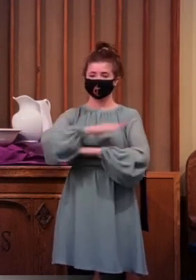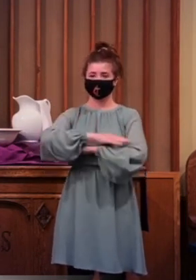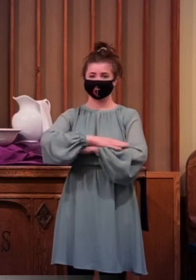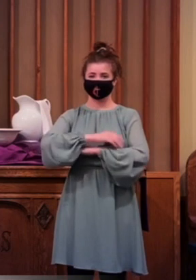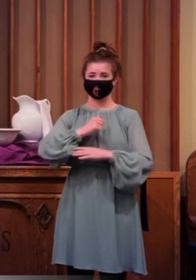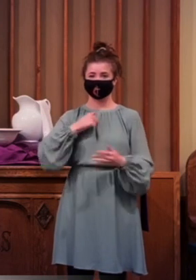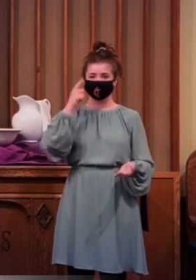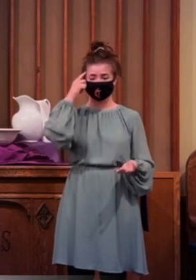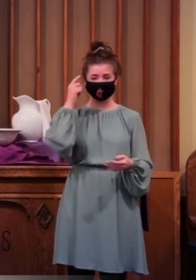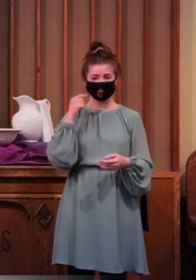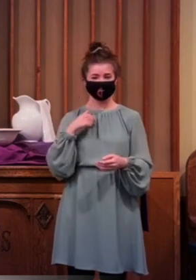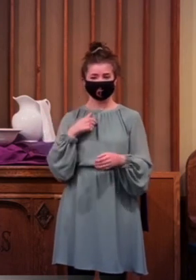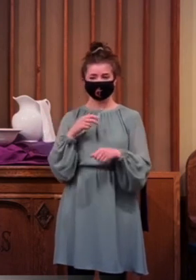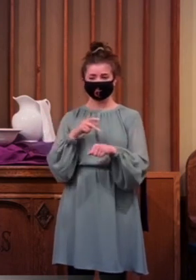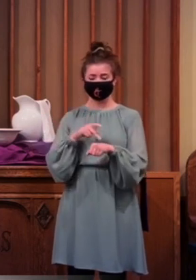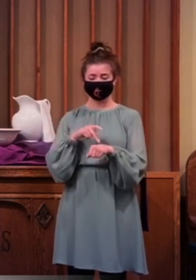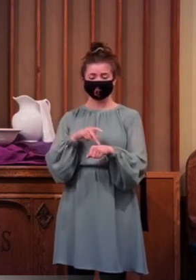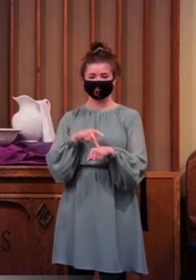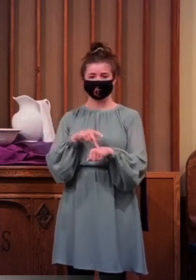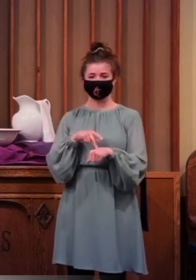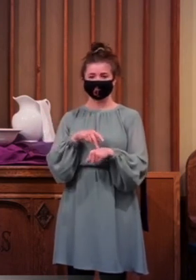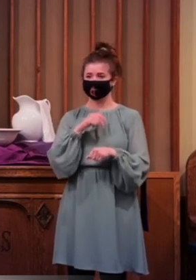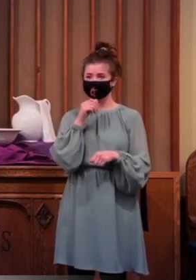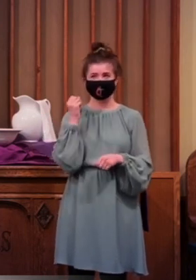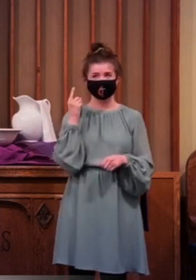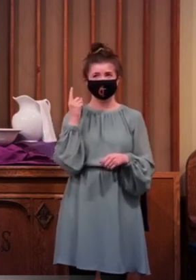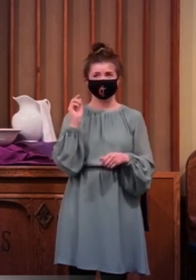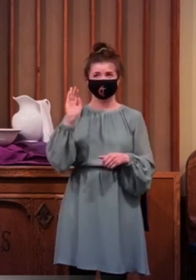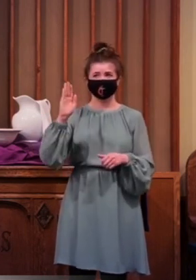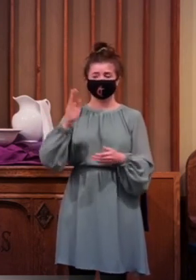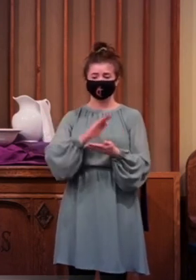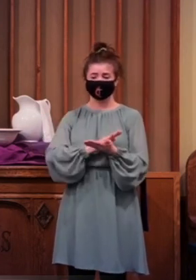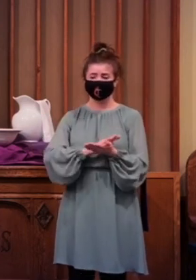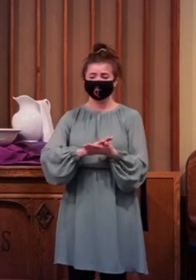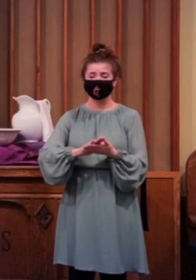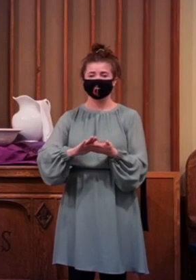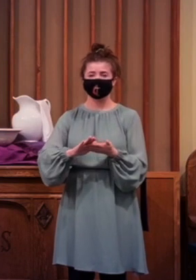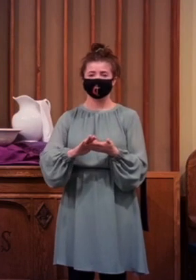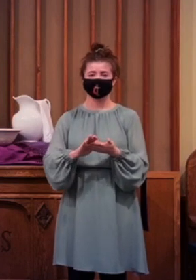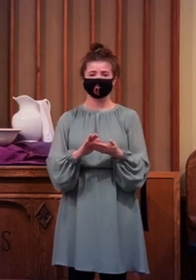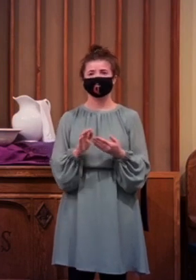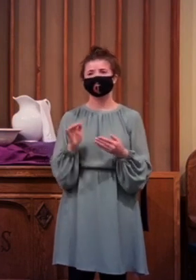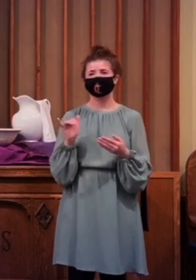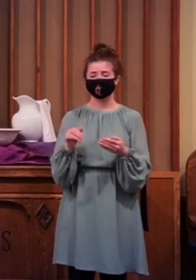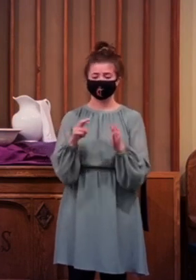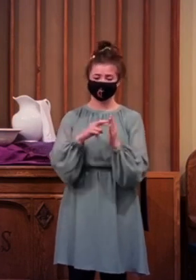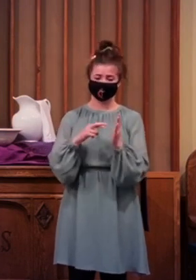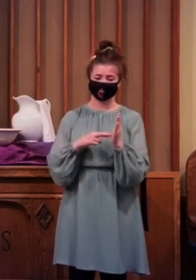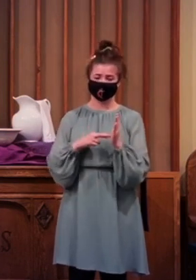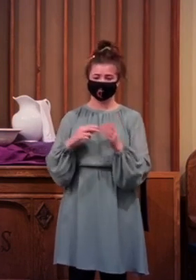Peter, misunderstanding your radical hospitality, sticking to the rules, arguing what I